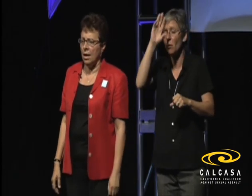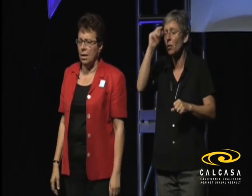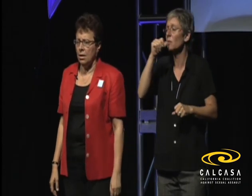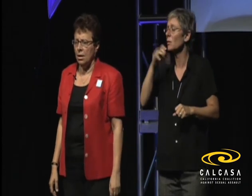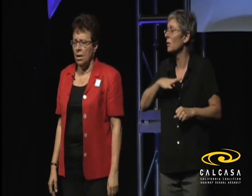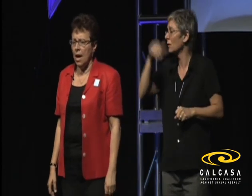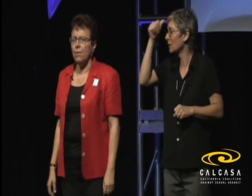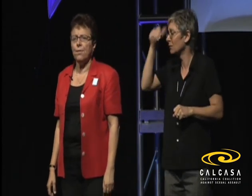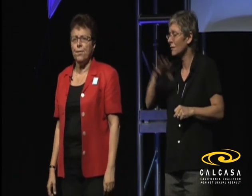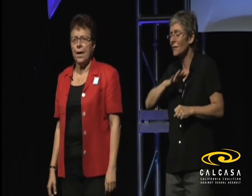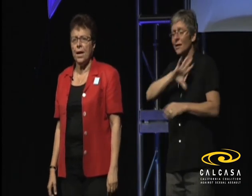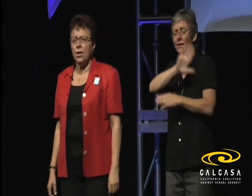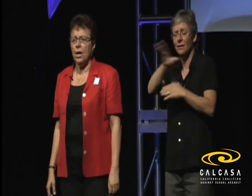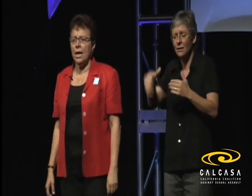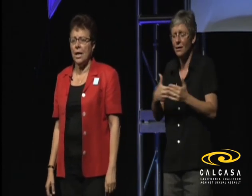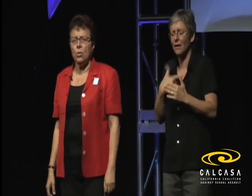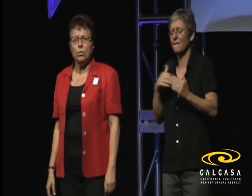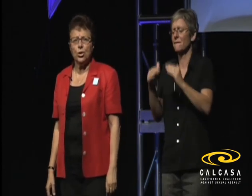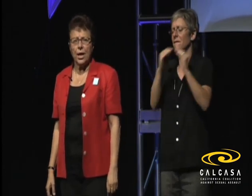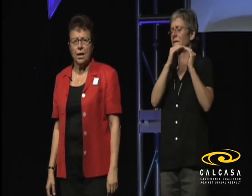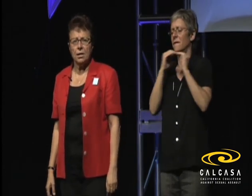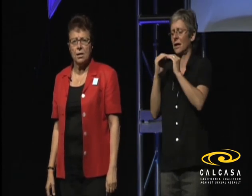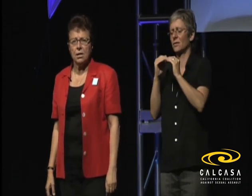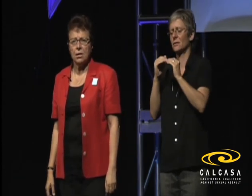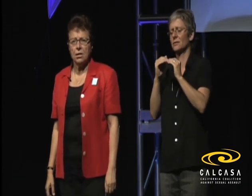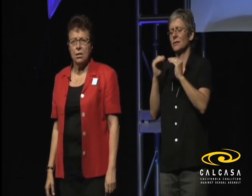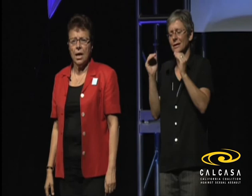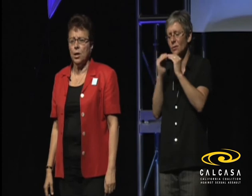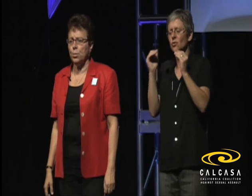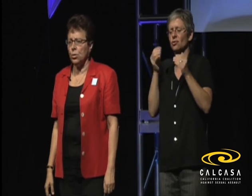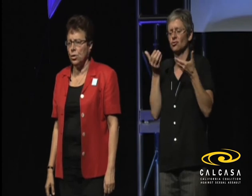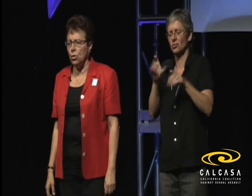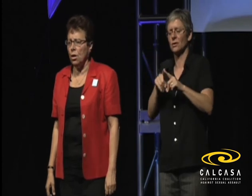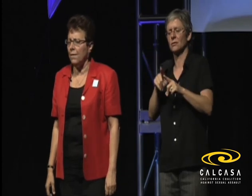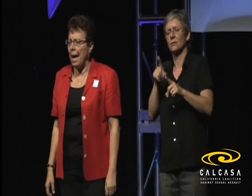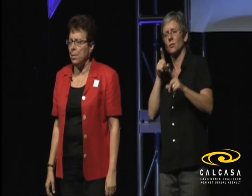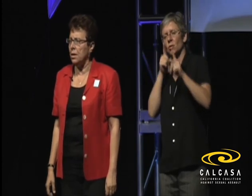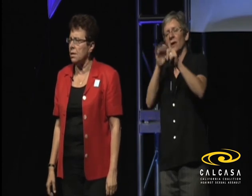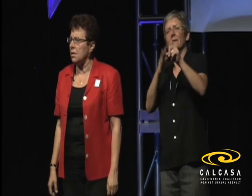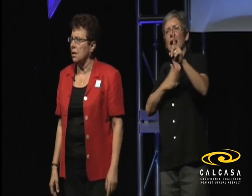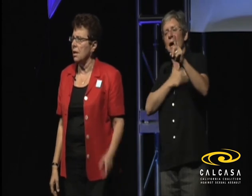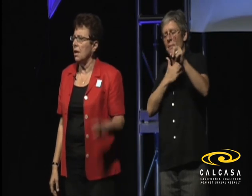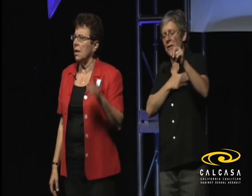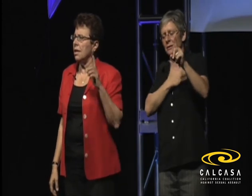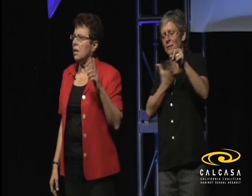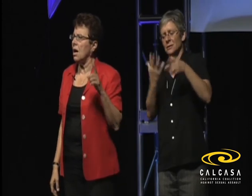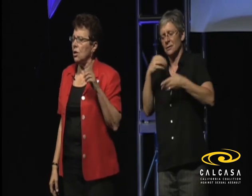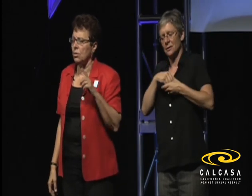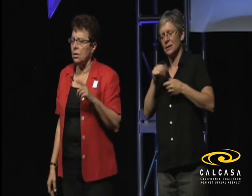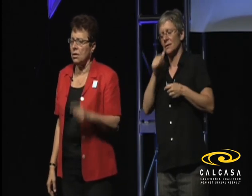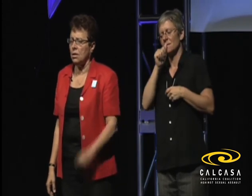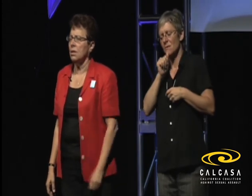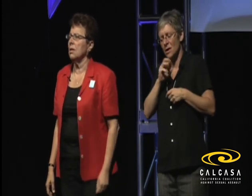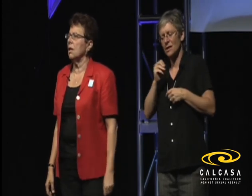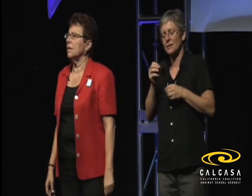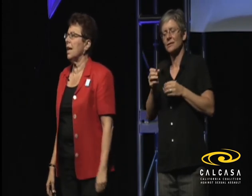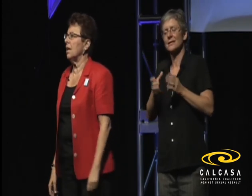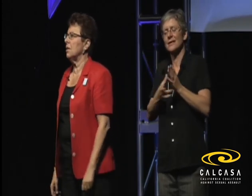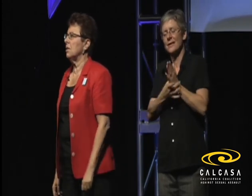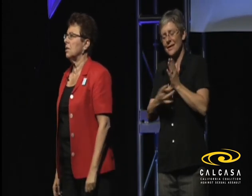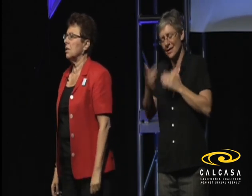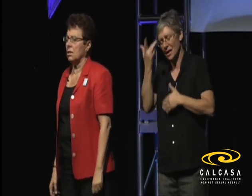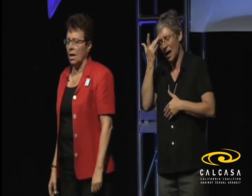and men have a fair and equal chance at the pursuit of happiness in a tolerant